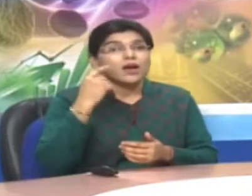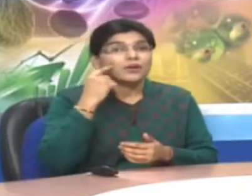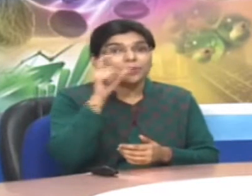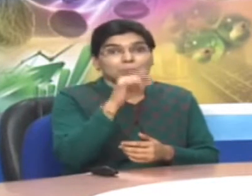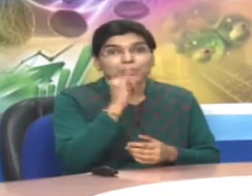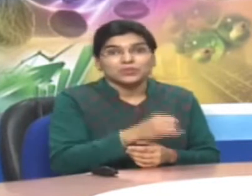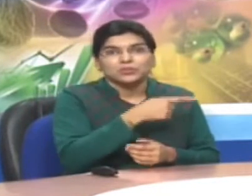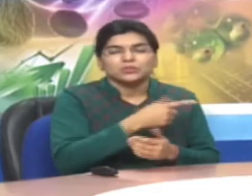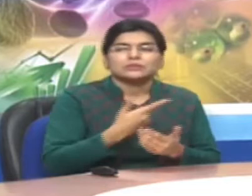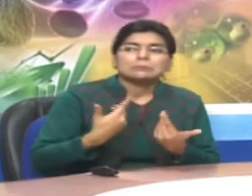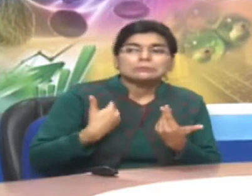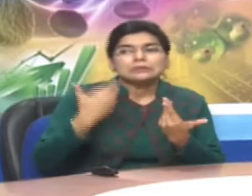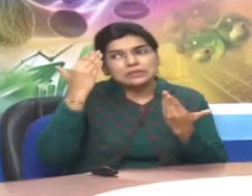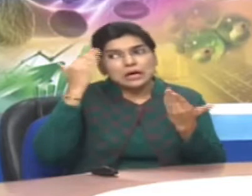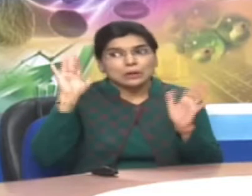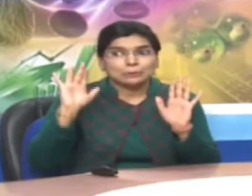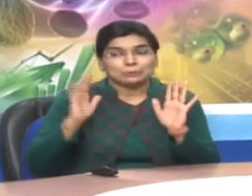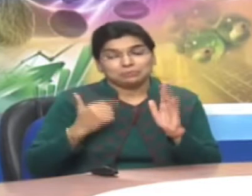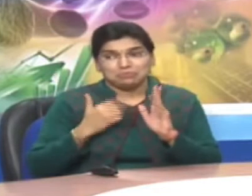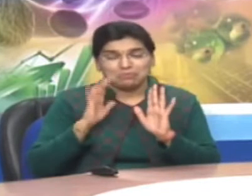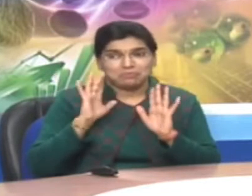Intruder says, "I don't know."